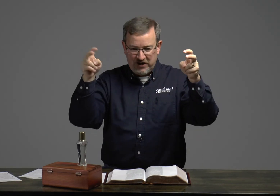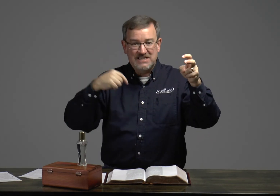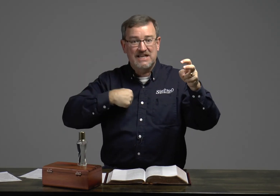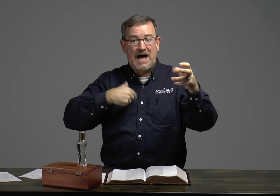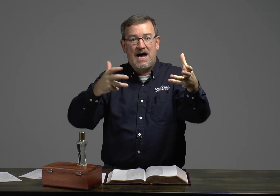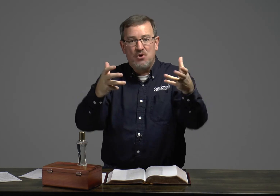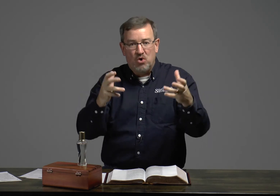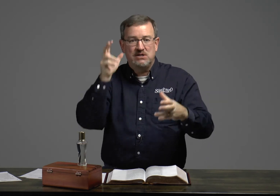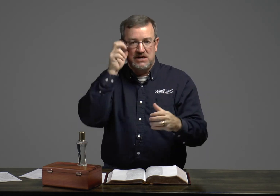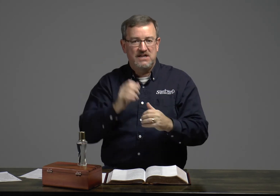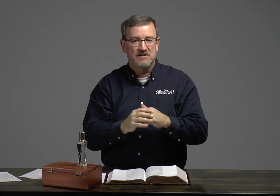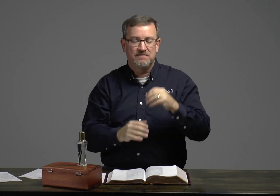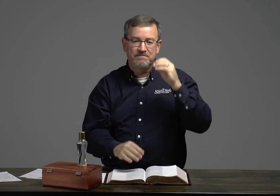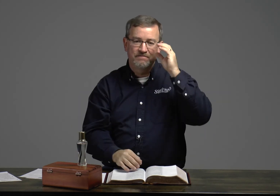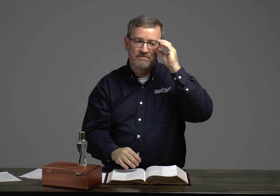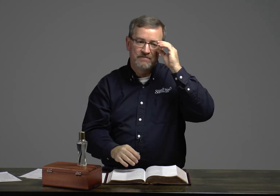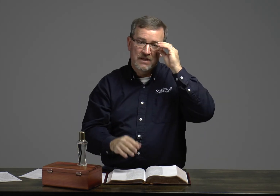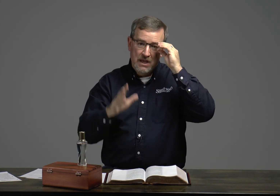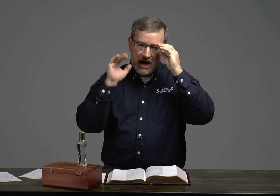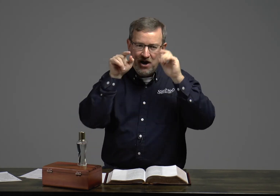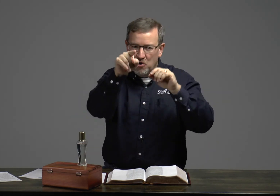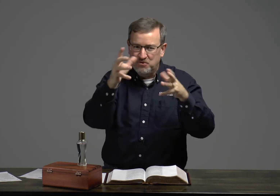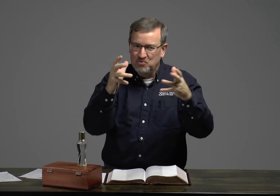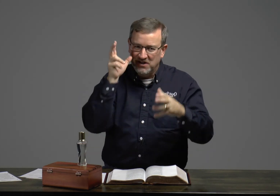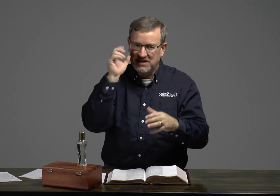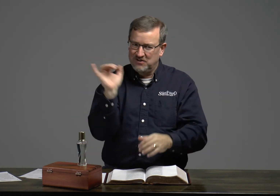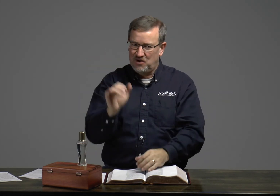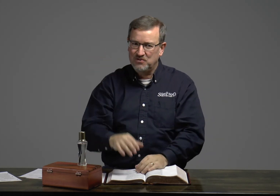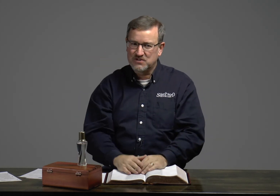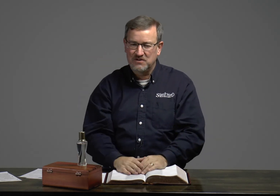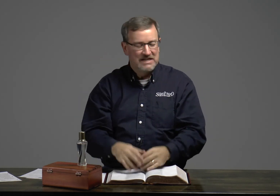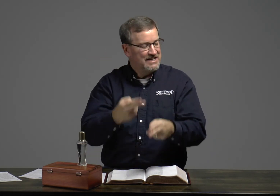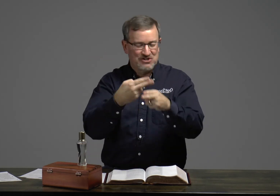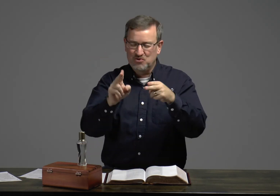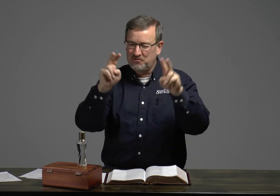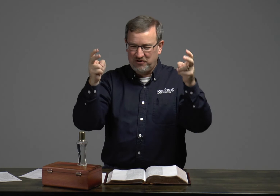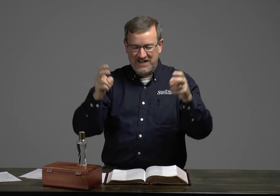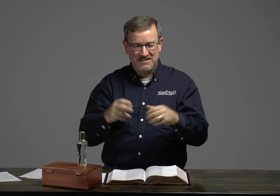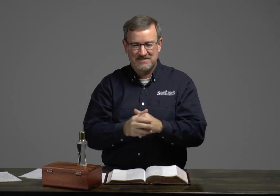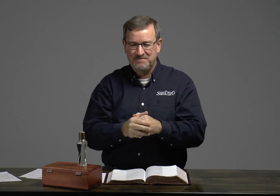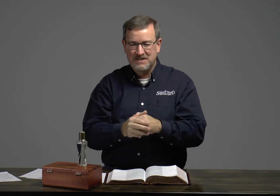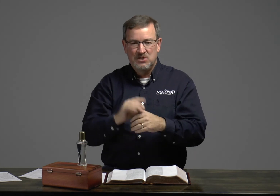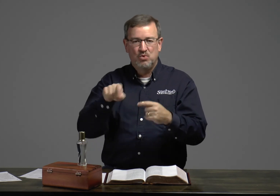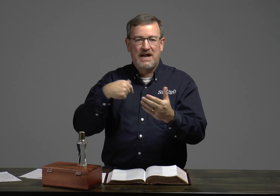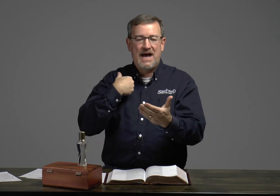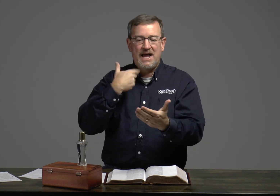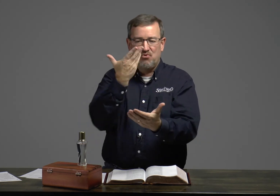phrase that I want to hear. I hope you want to hear it also. It's a short phrase. When I